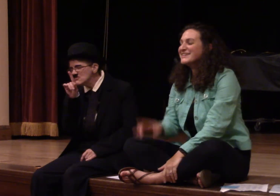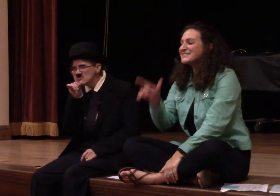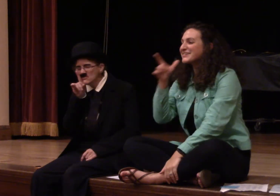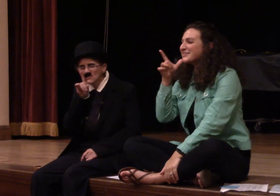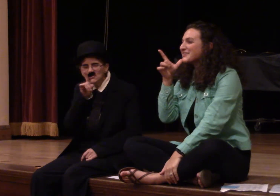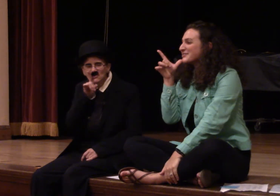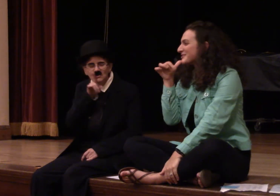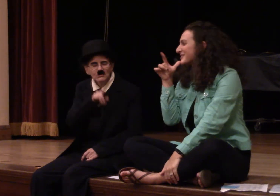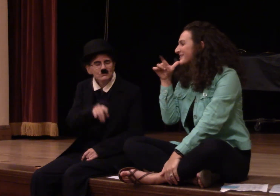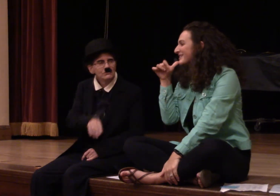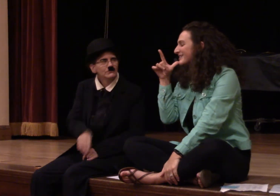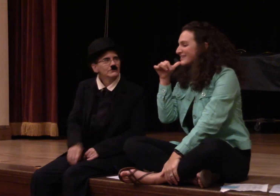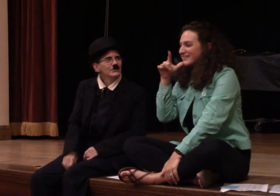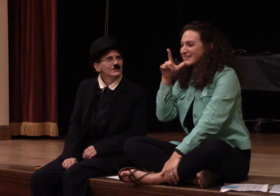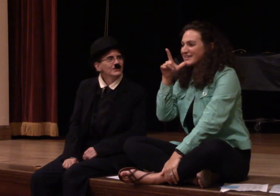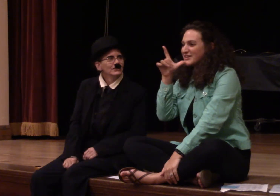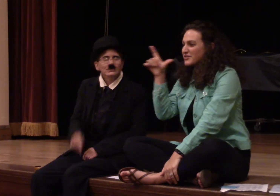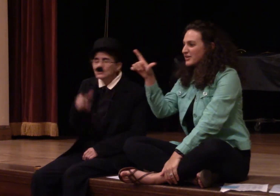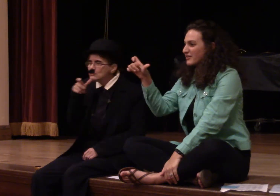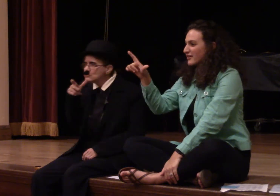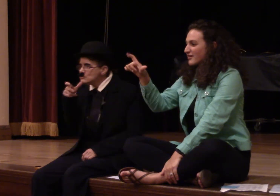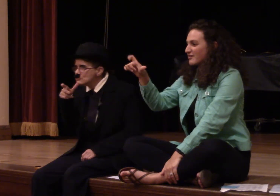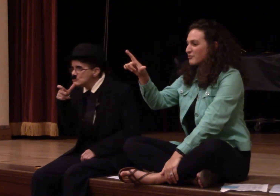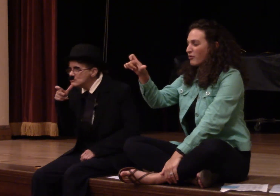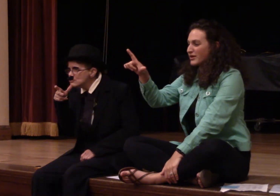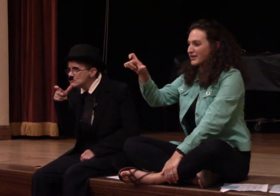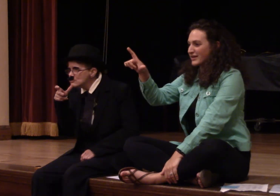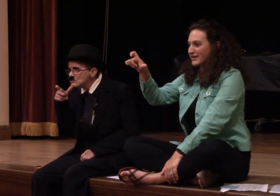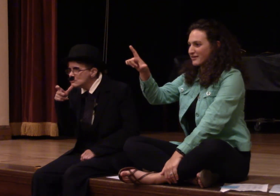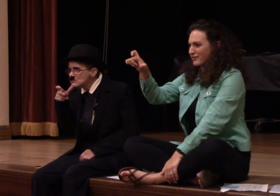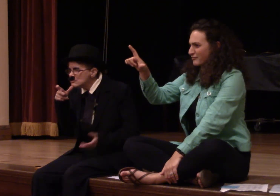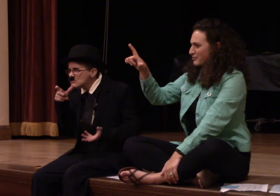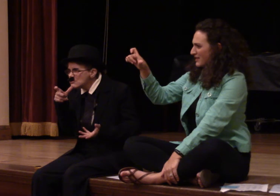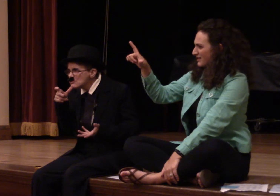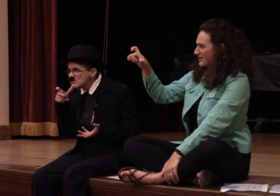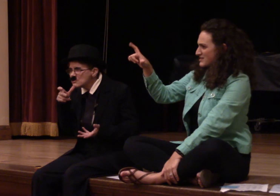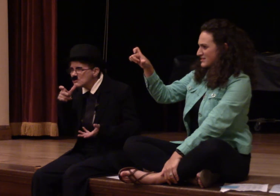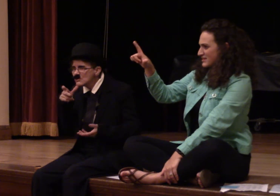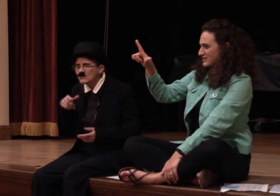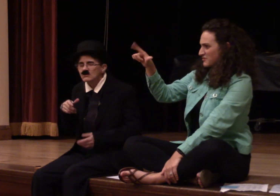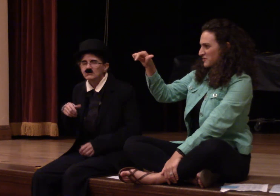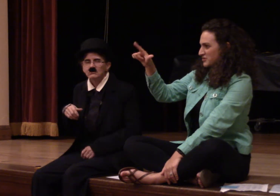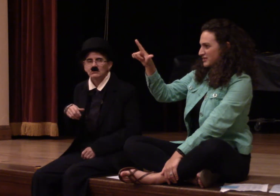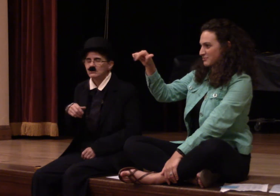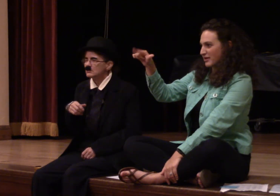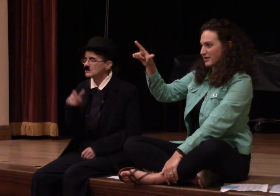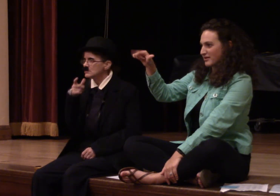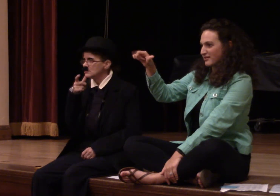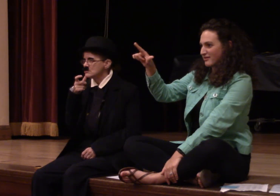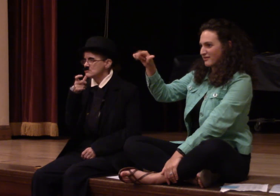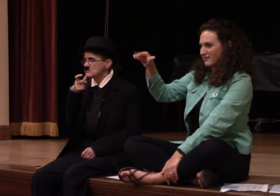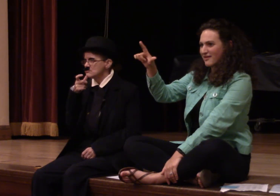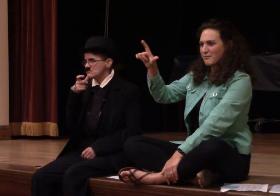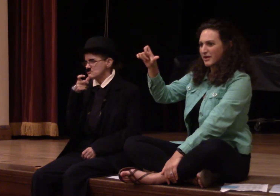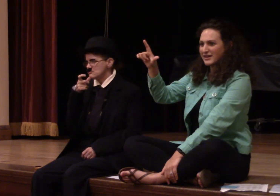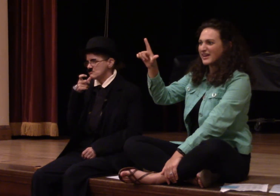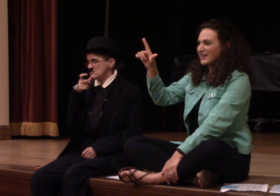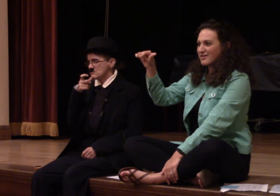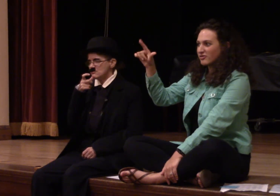So who? You can either point it like, or bend it like this, or just bend it at either